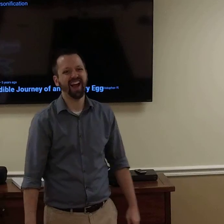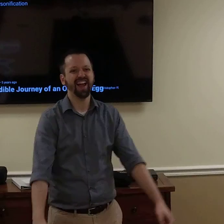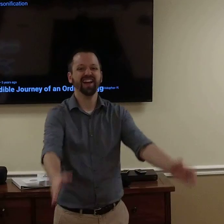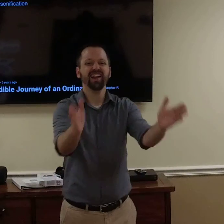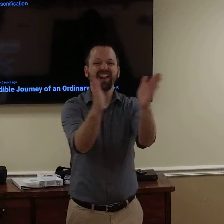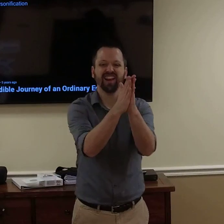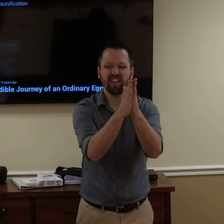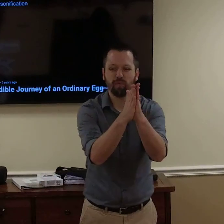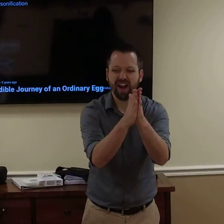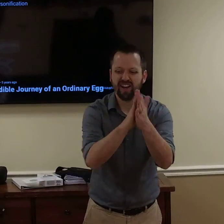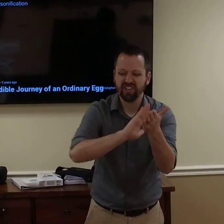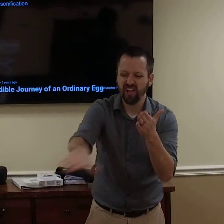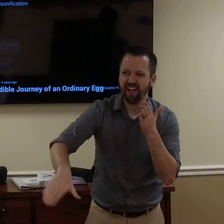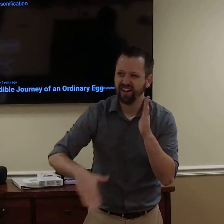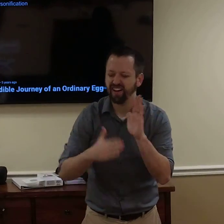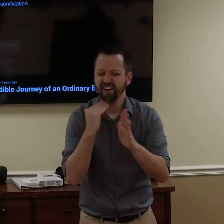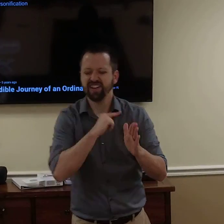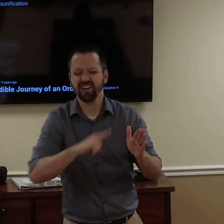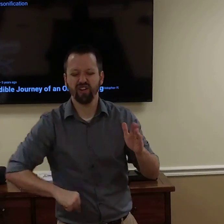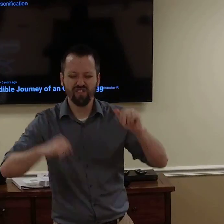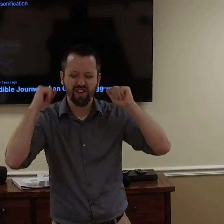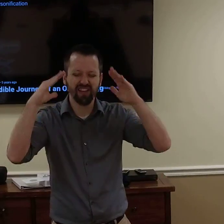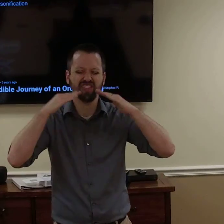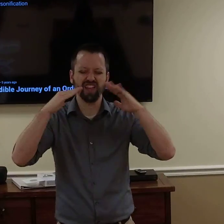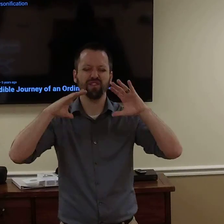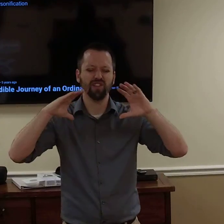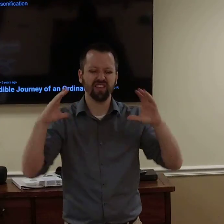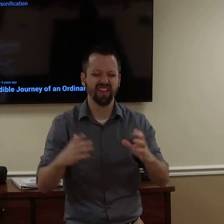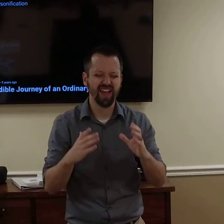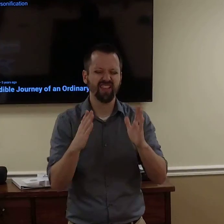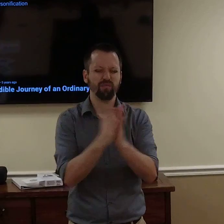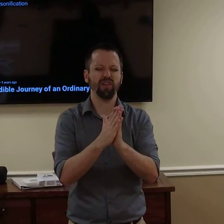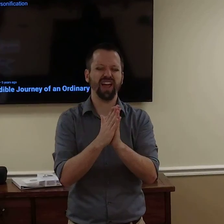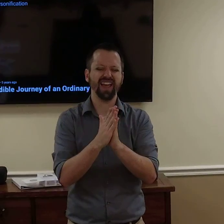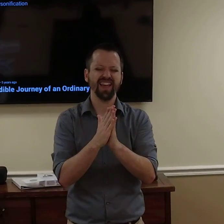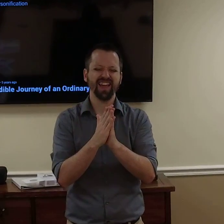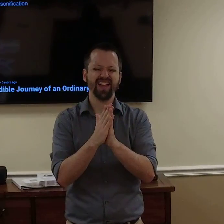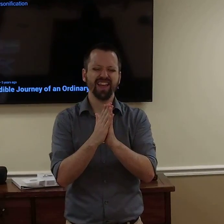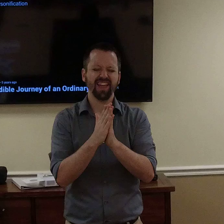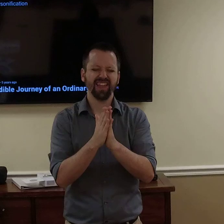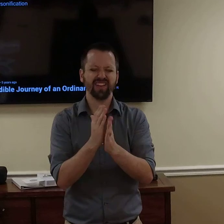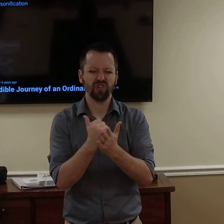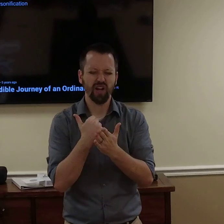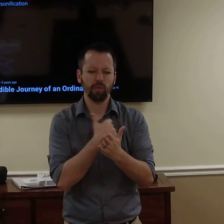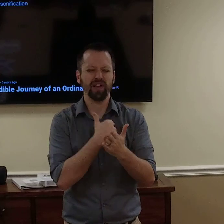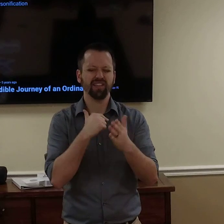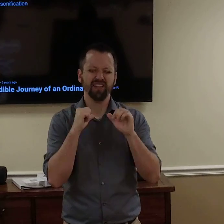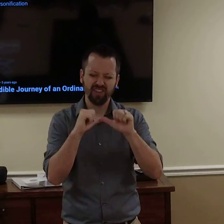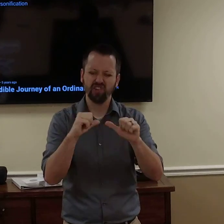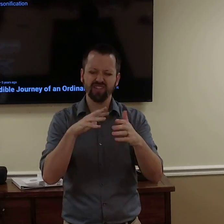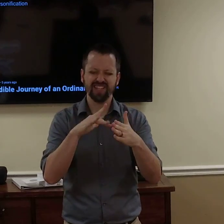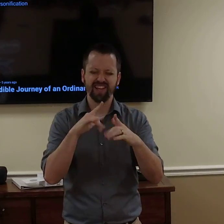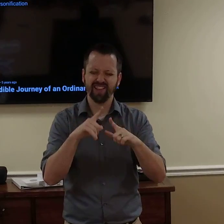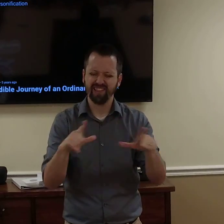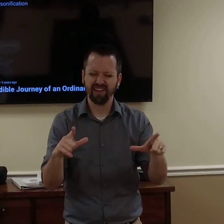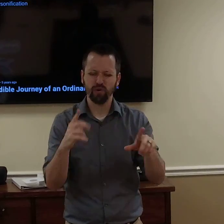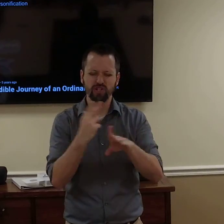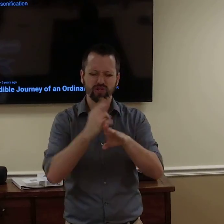Alright, let's pray and I'll get you all out of here. Dear Lord Father, thank you for this class. I pray that you help us continue to study this language, use it for